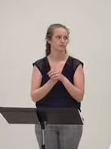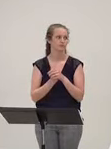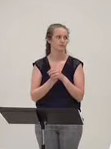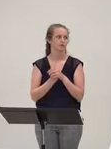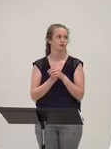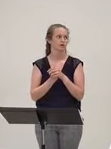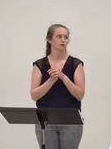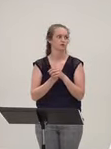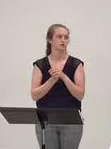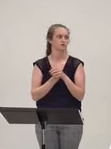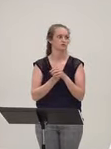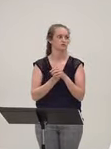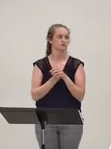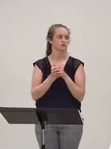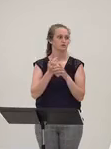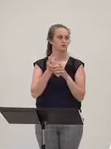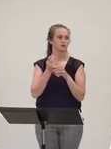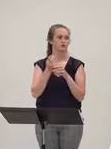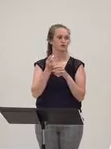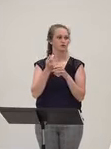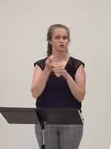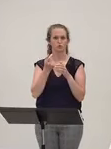Just a quick notice.